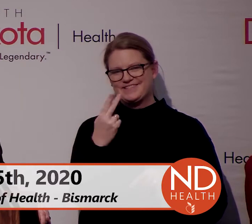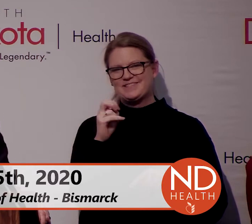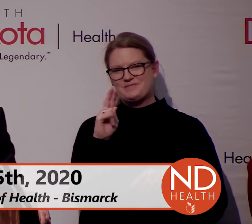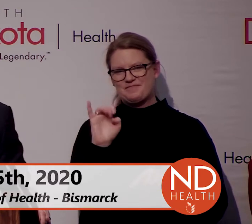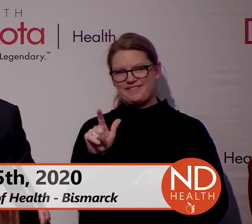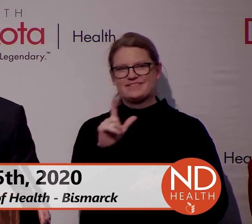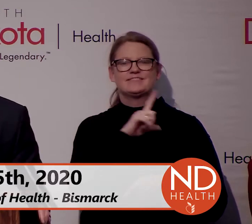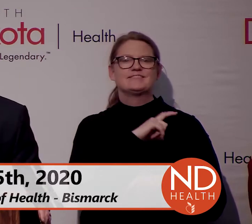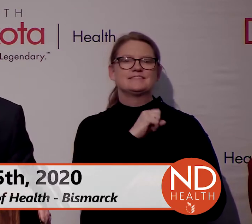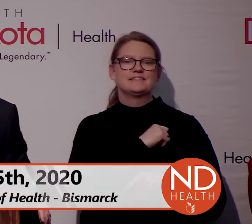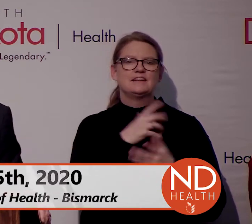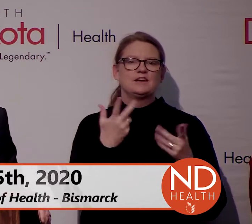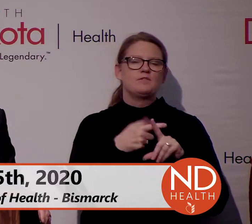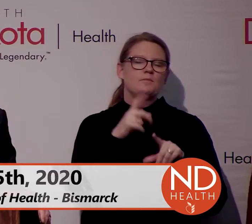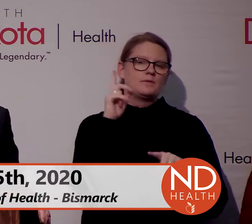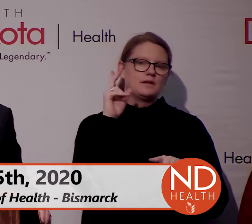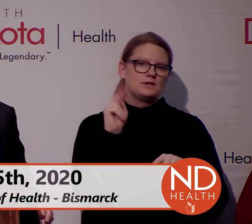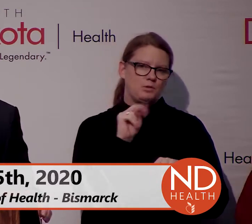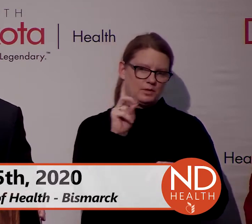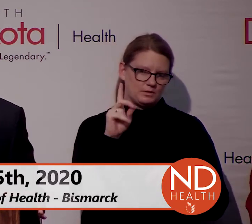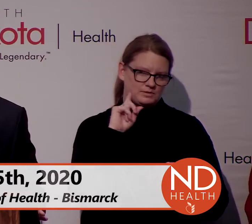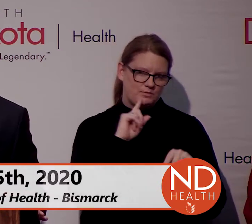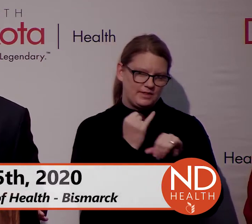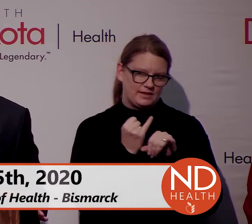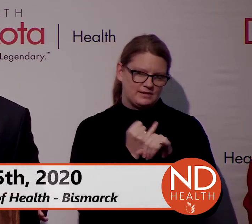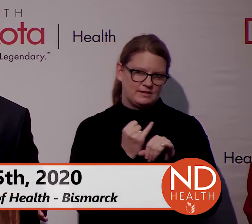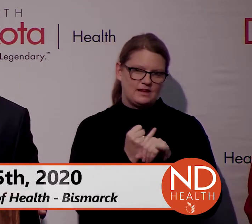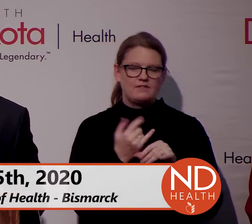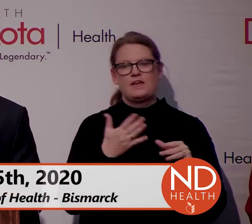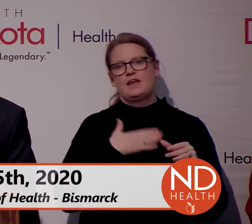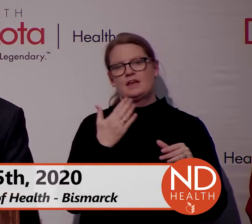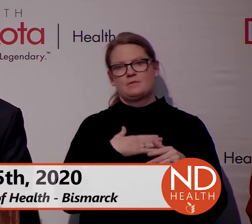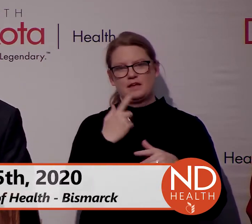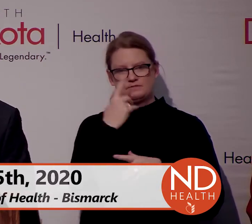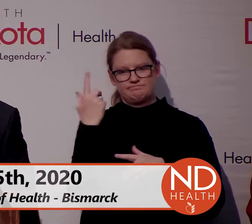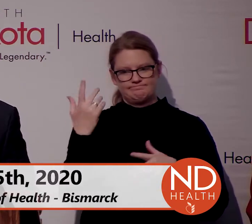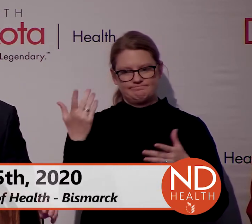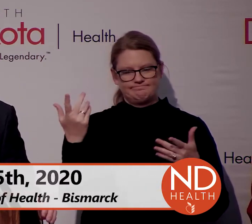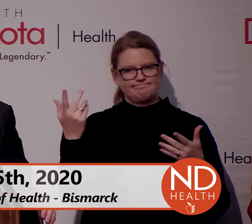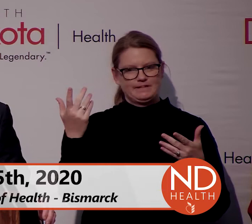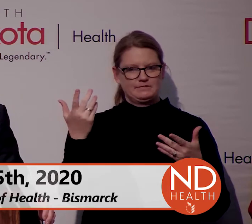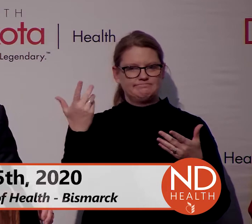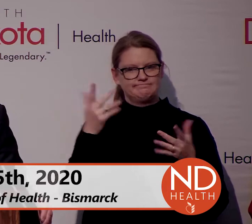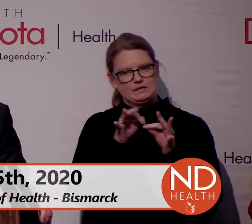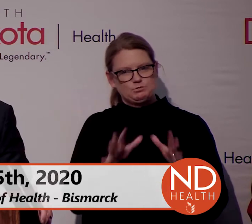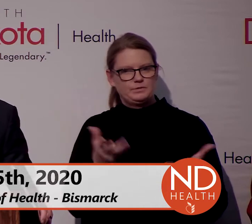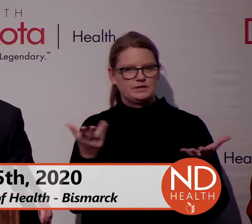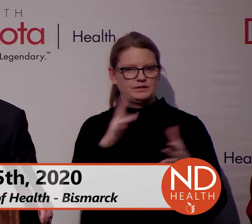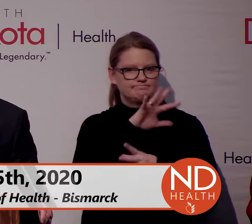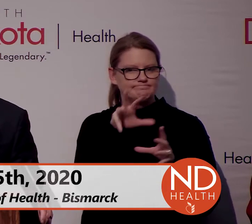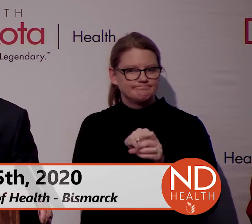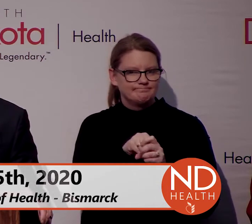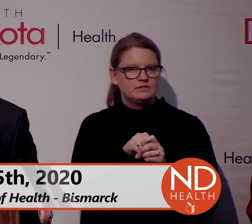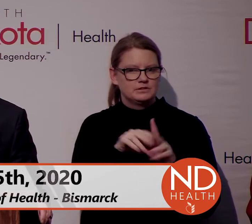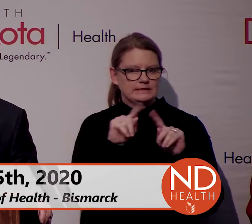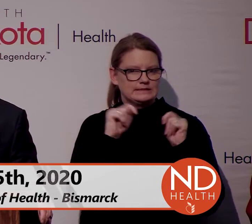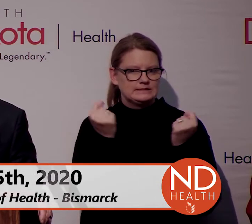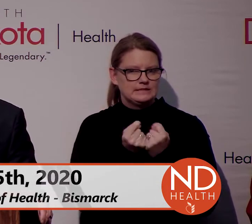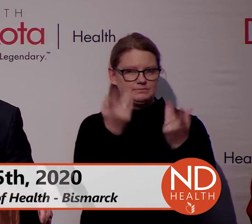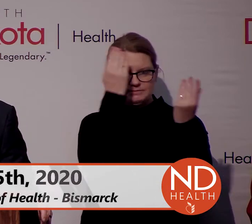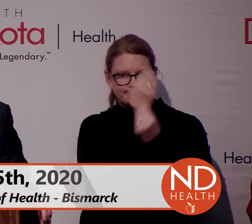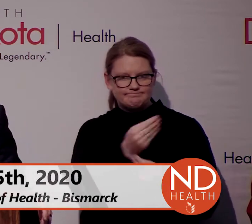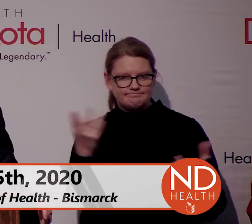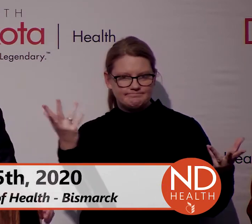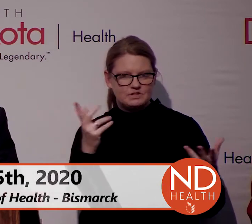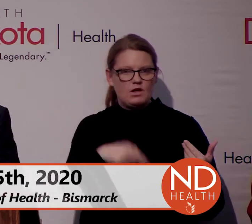here from the North Dakota School for the Deaf, but great to have her here as well as part of the team getting communication out to all North Dakotans.